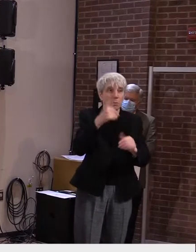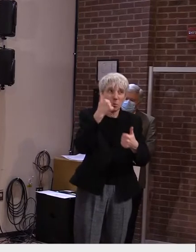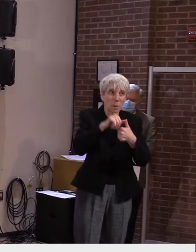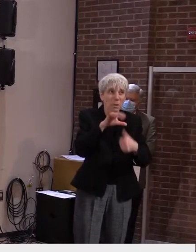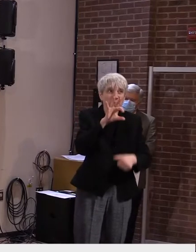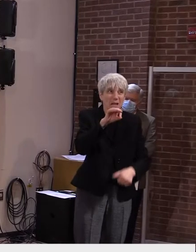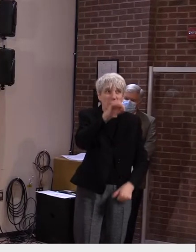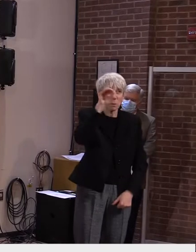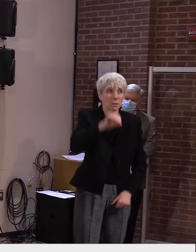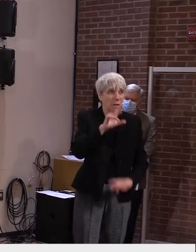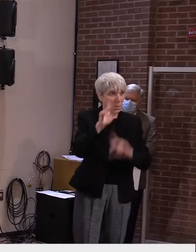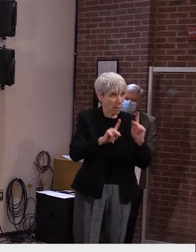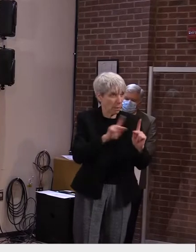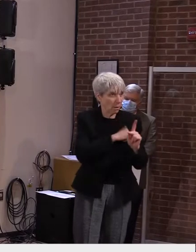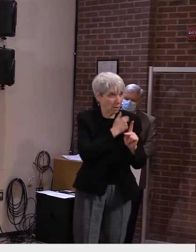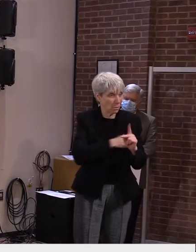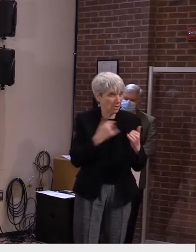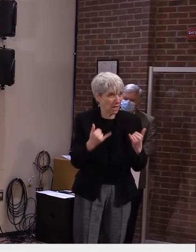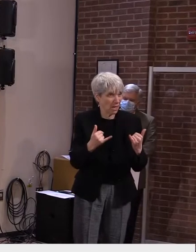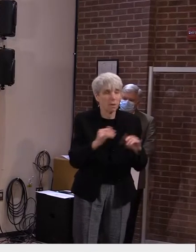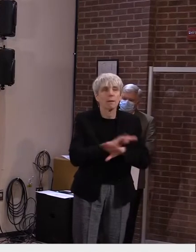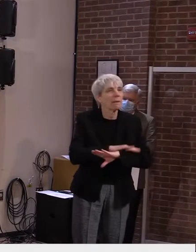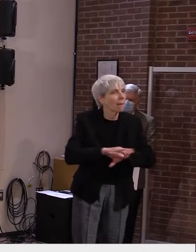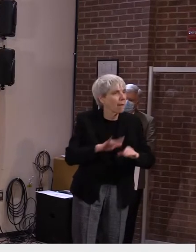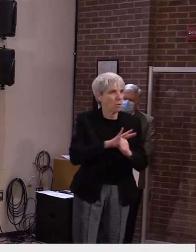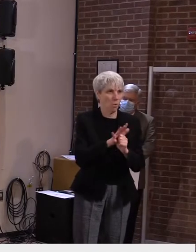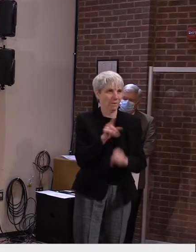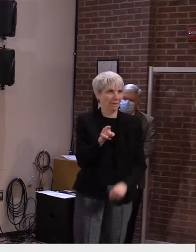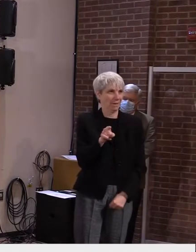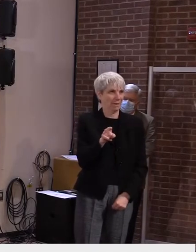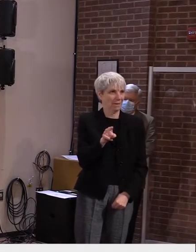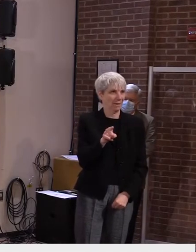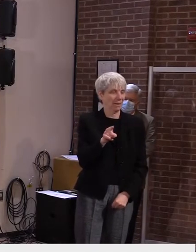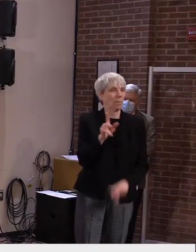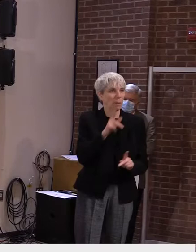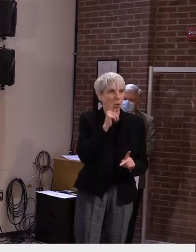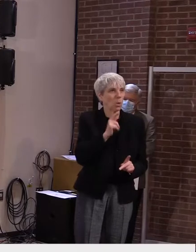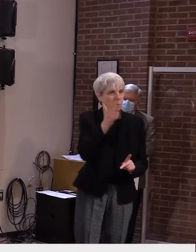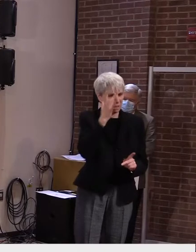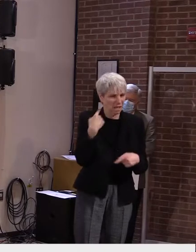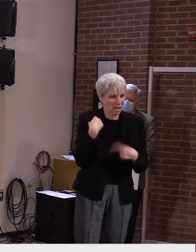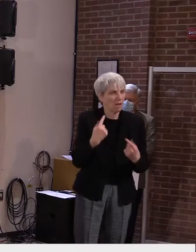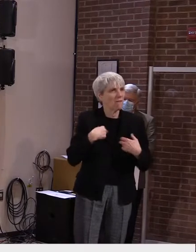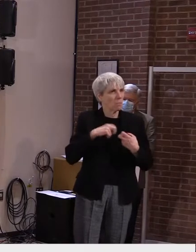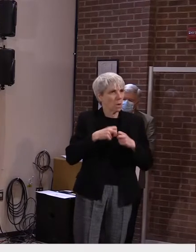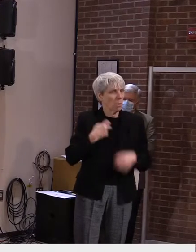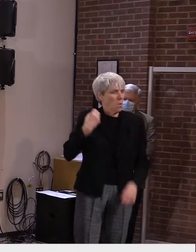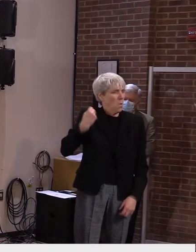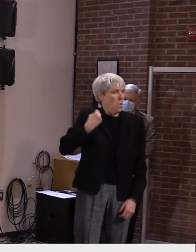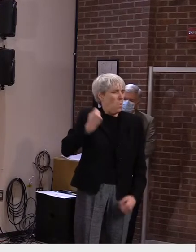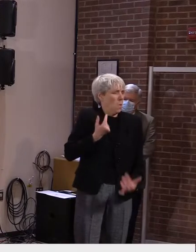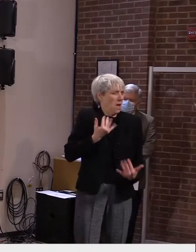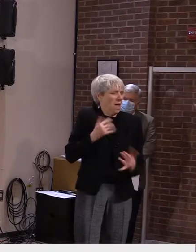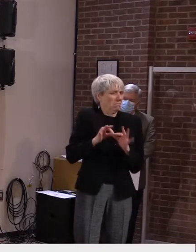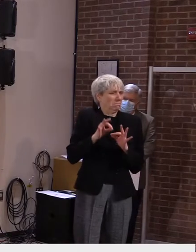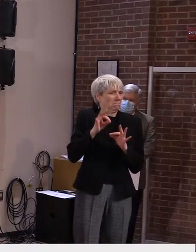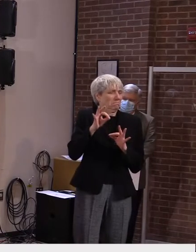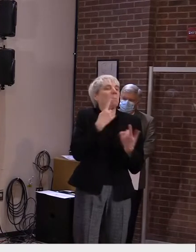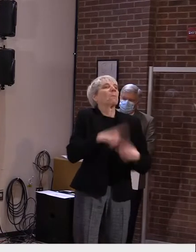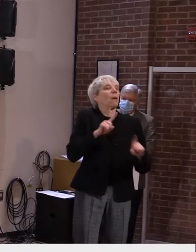of capacity in the healthcare system. So we still have to pay attention to that. But again, here's the measures we're